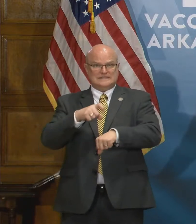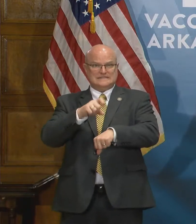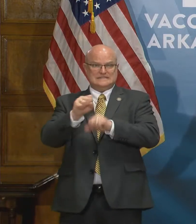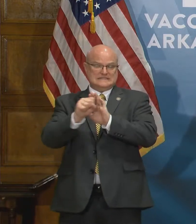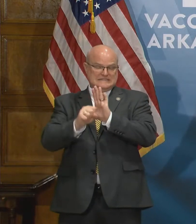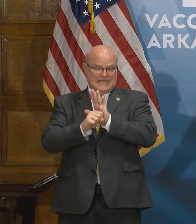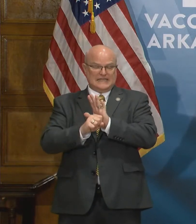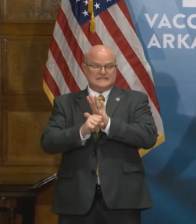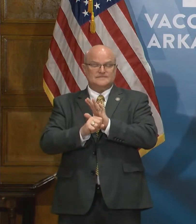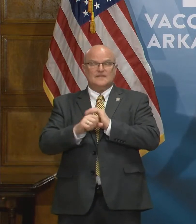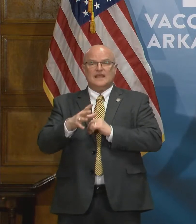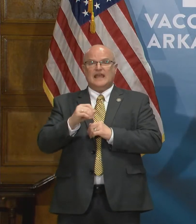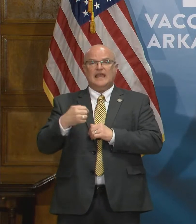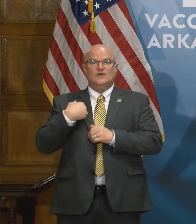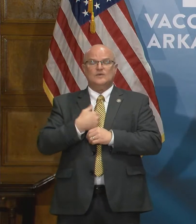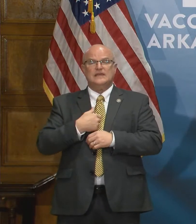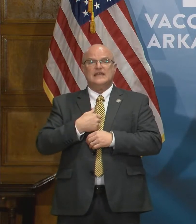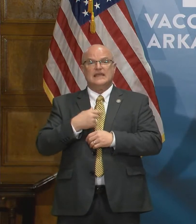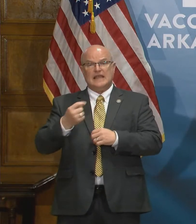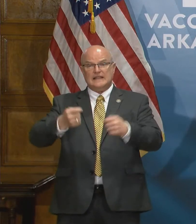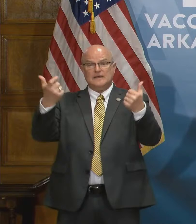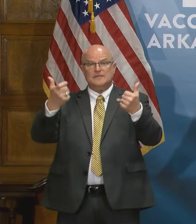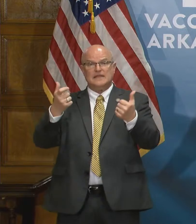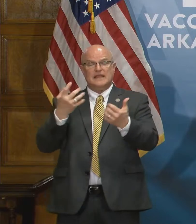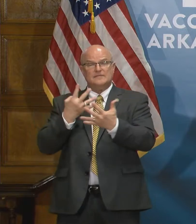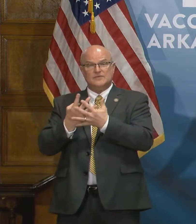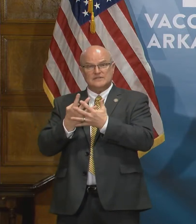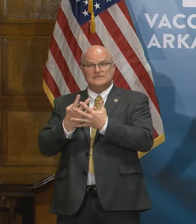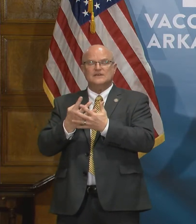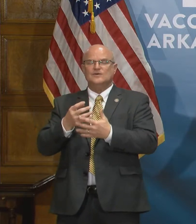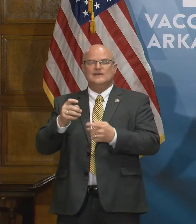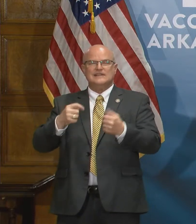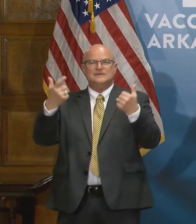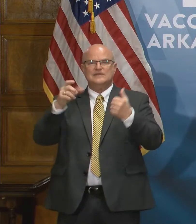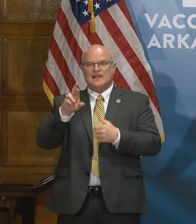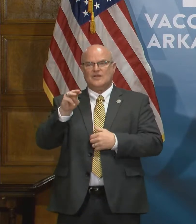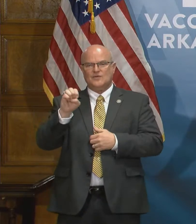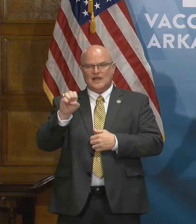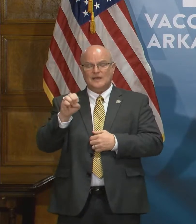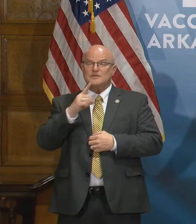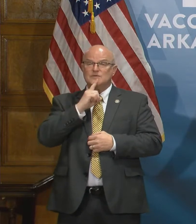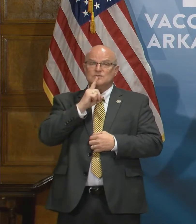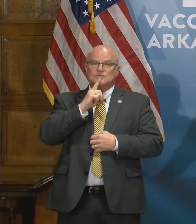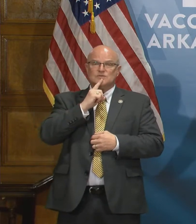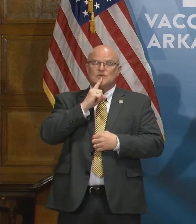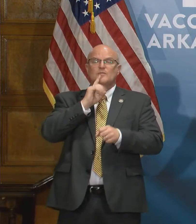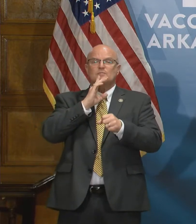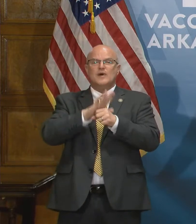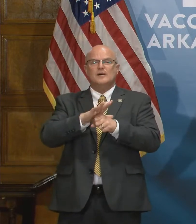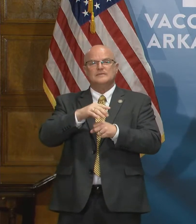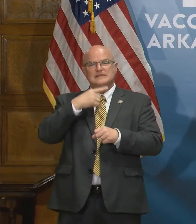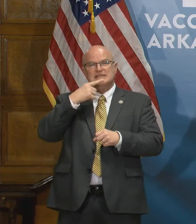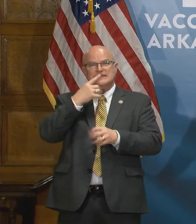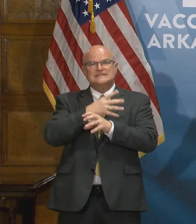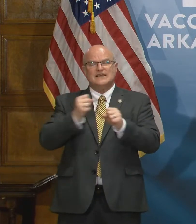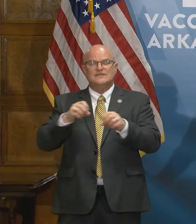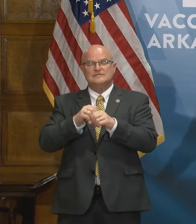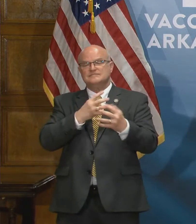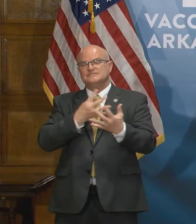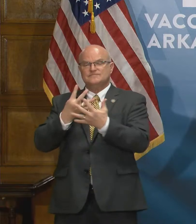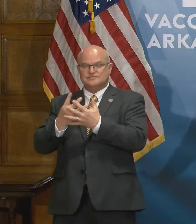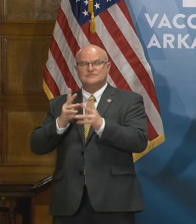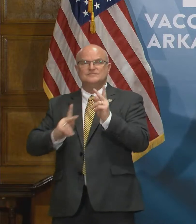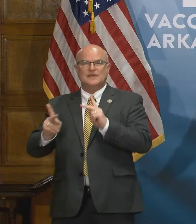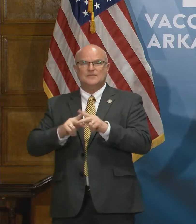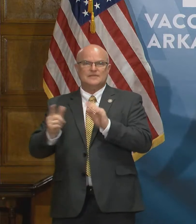so if we can't eliminate crime, they're going to have to make sure public safety is guaranteed by incarcerating